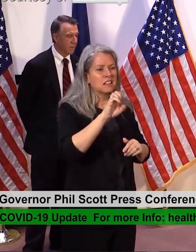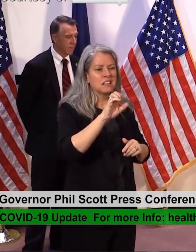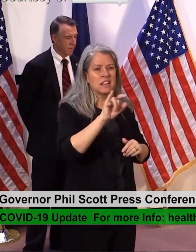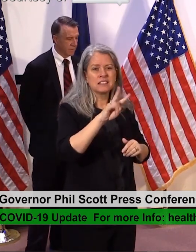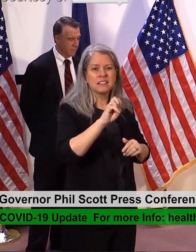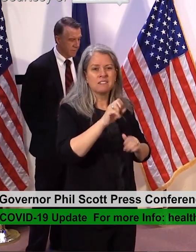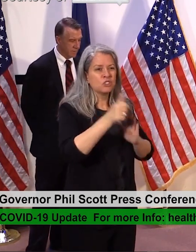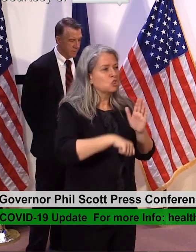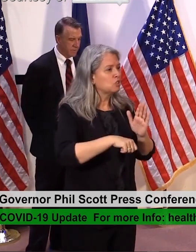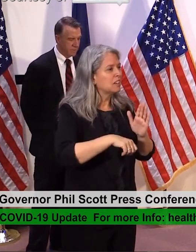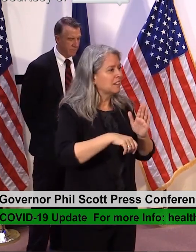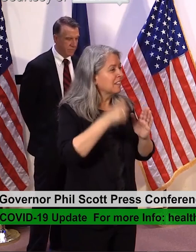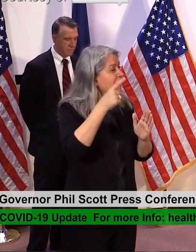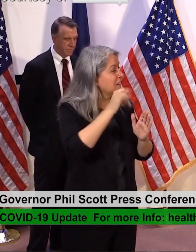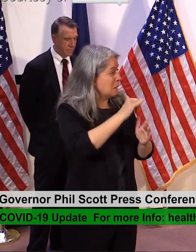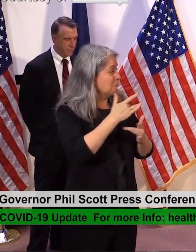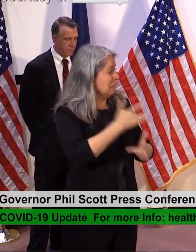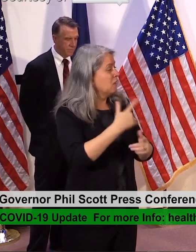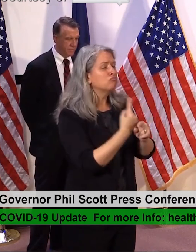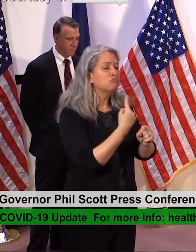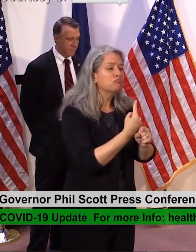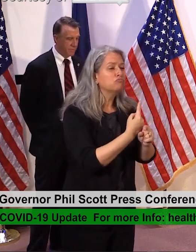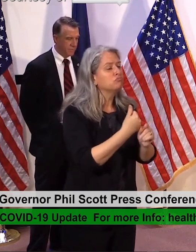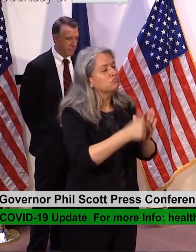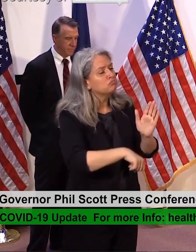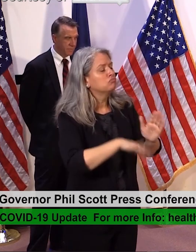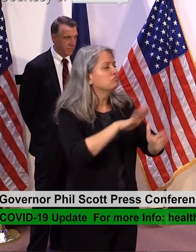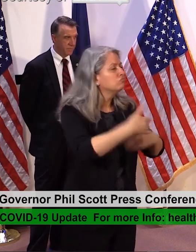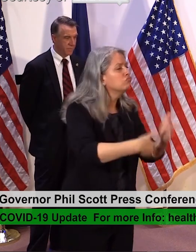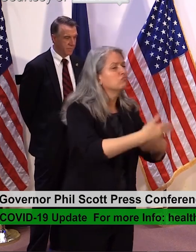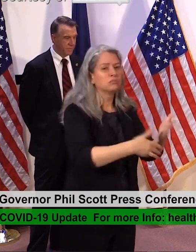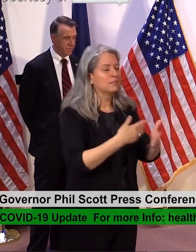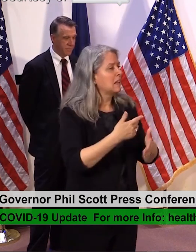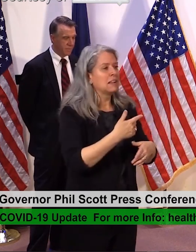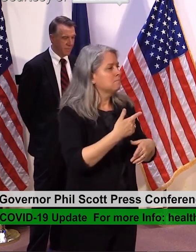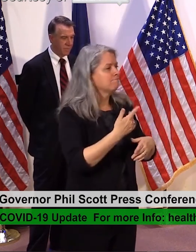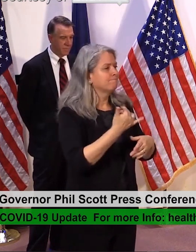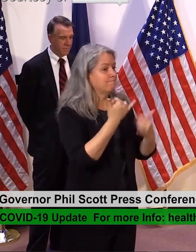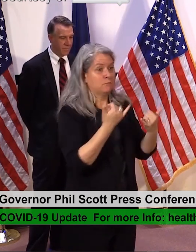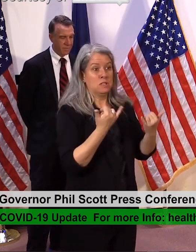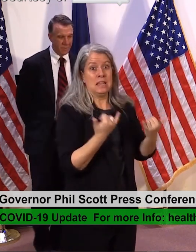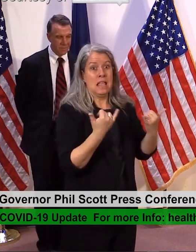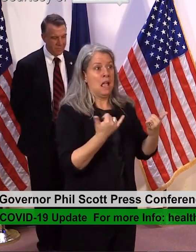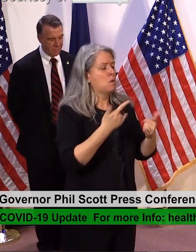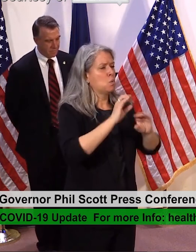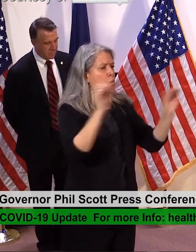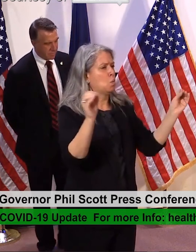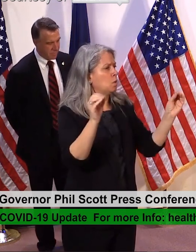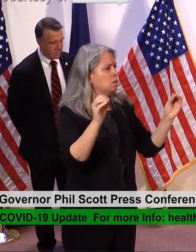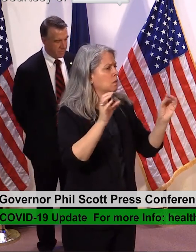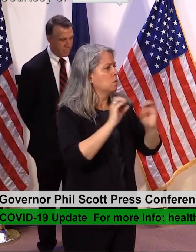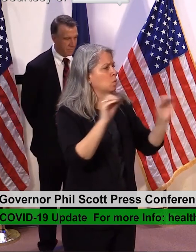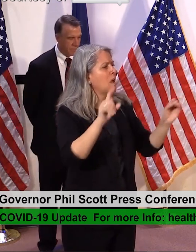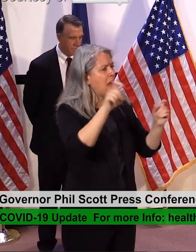things that would occur in a hospital in their routine way of doing business, but that during this emergency aren't going